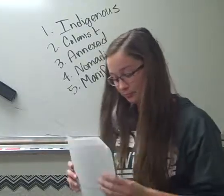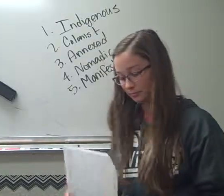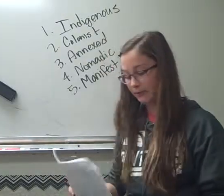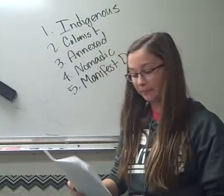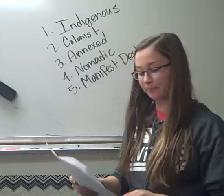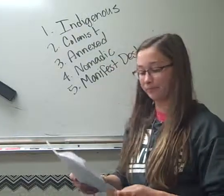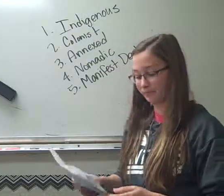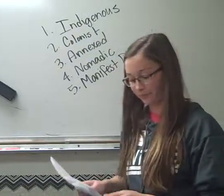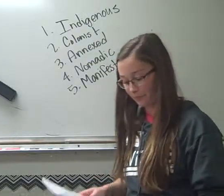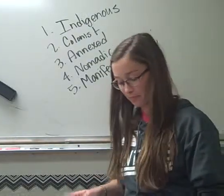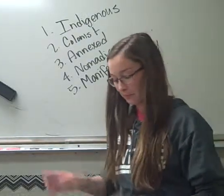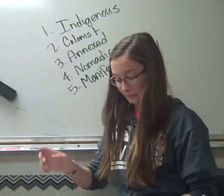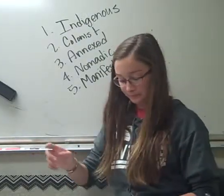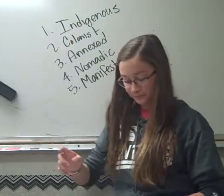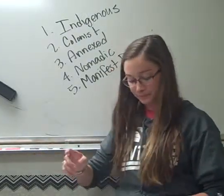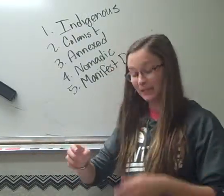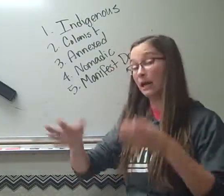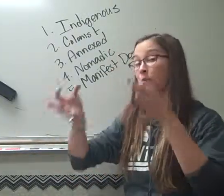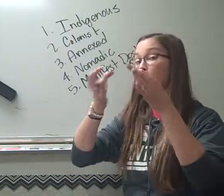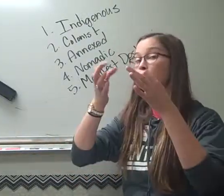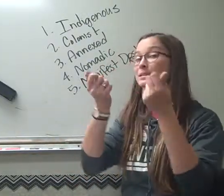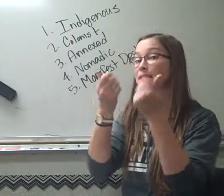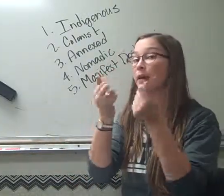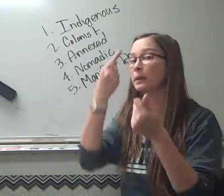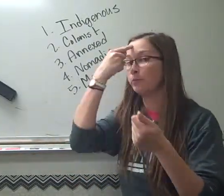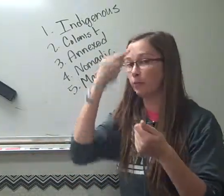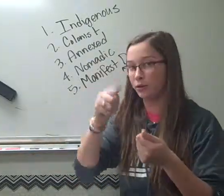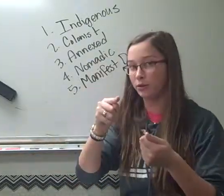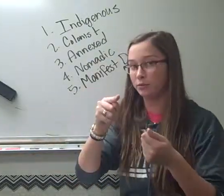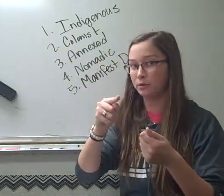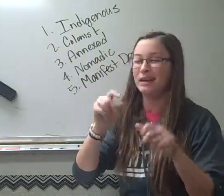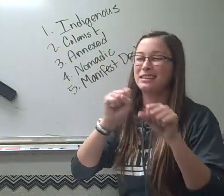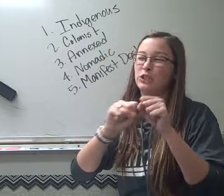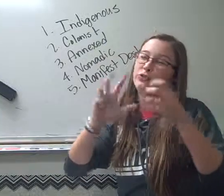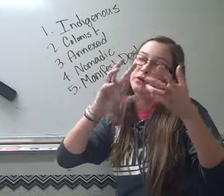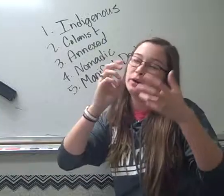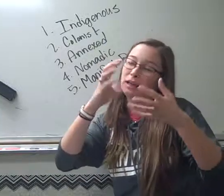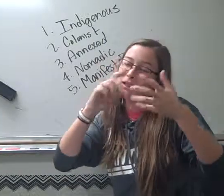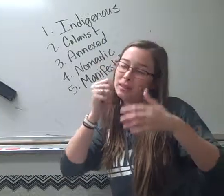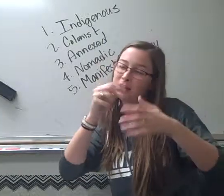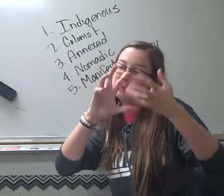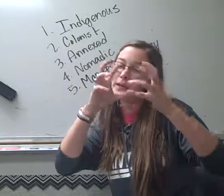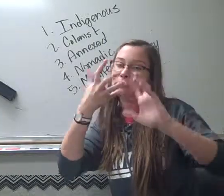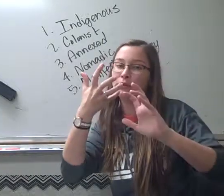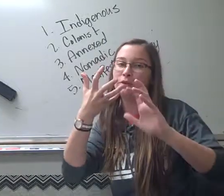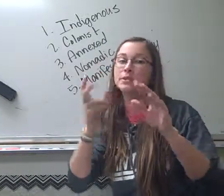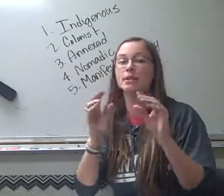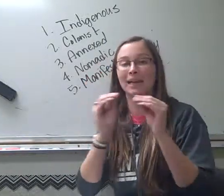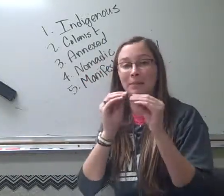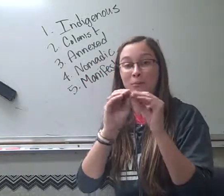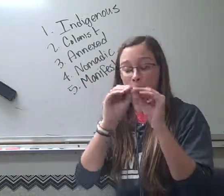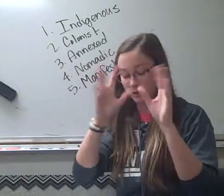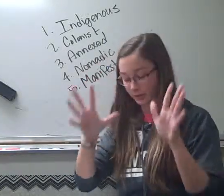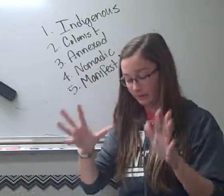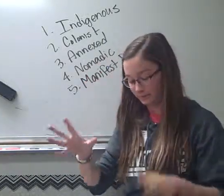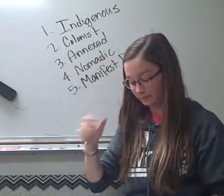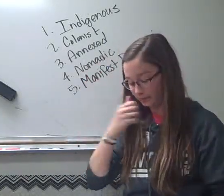Okay. And I will sign them for you, so if you are a little bit confused, it can be more clear.